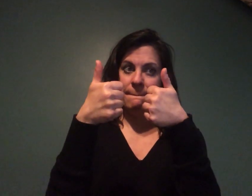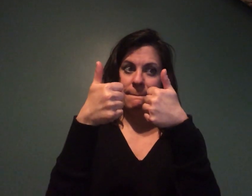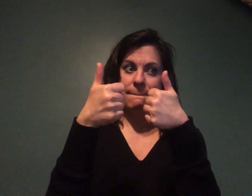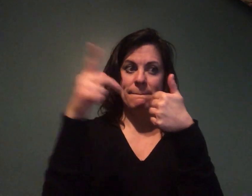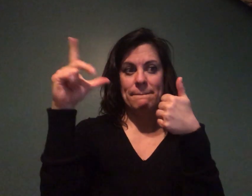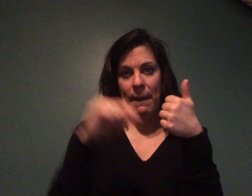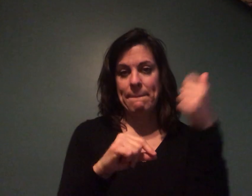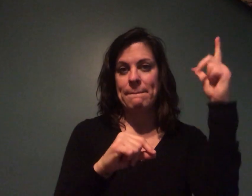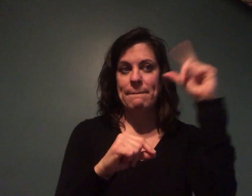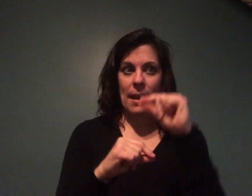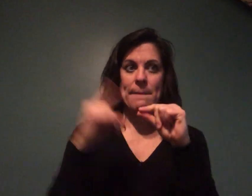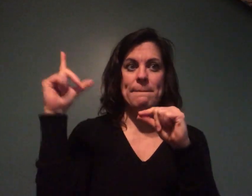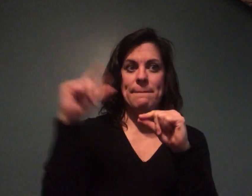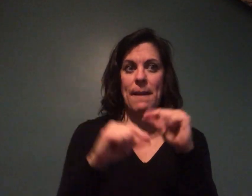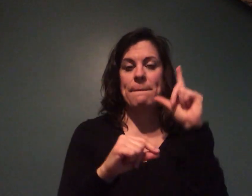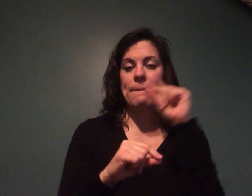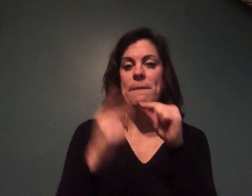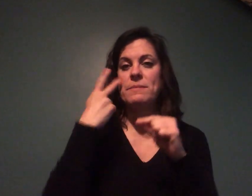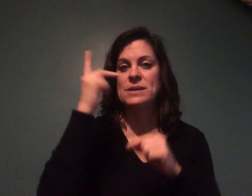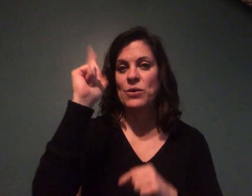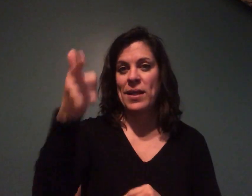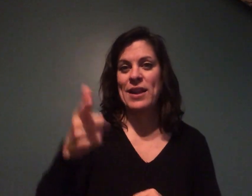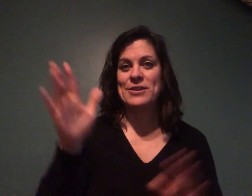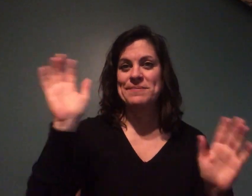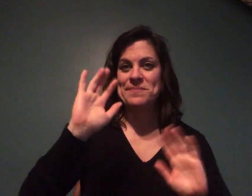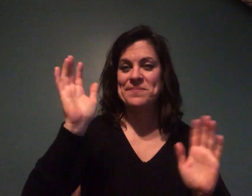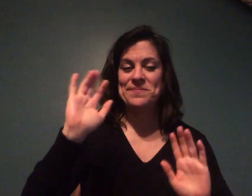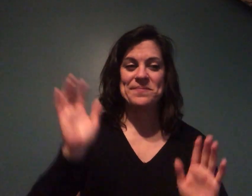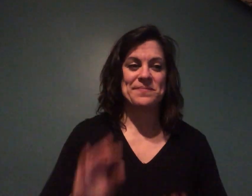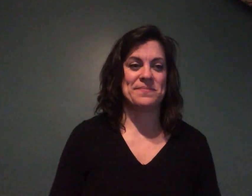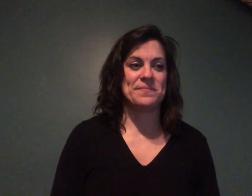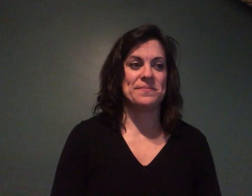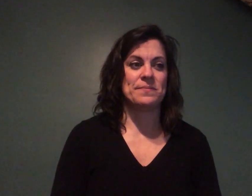right. See you later. Bye. See you, Mr. Schmidt. All right. See you later.